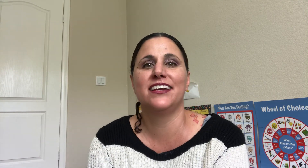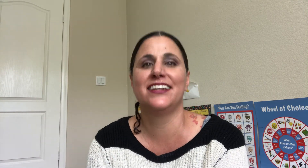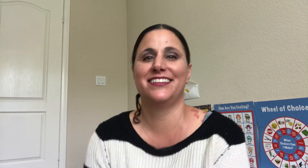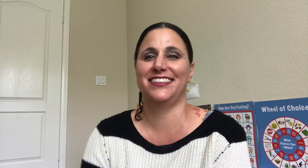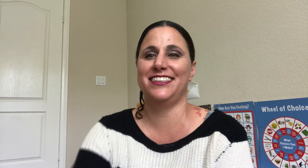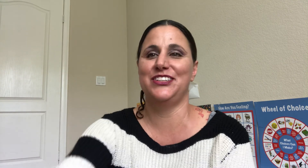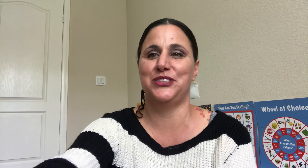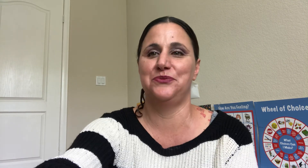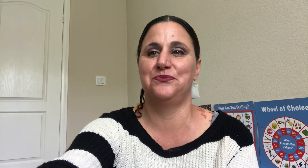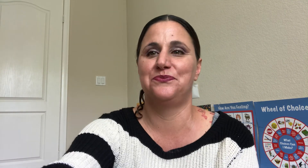See you soon.